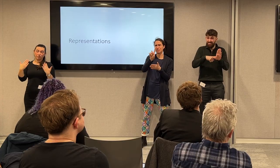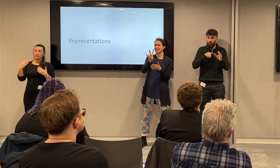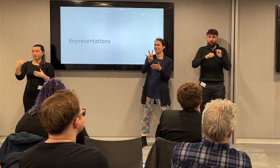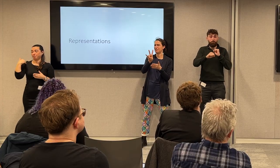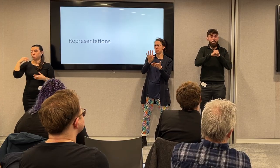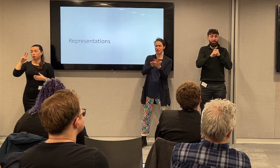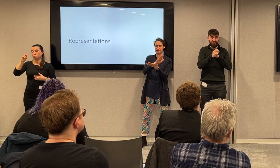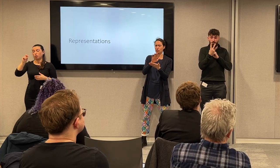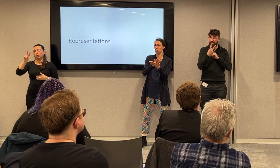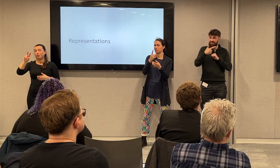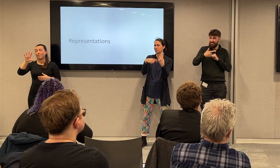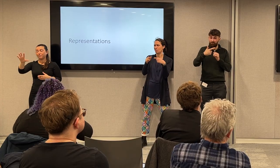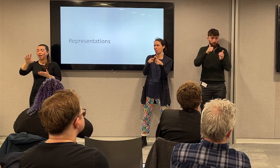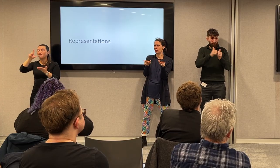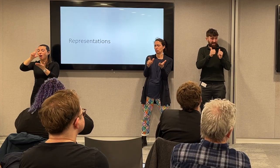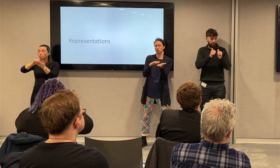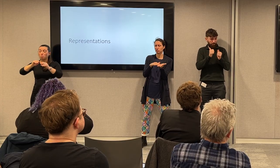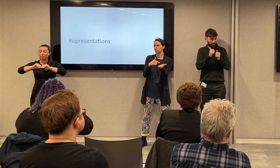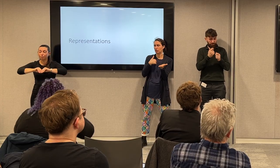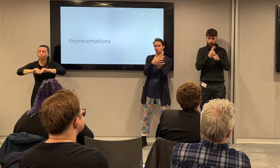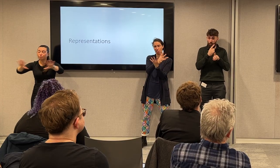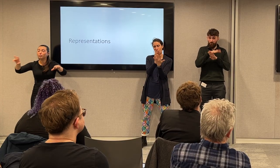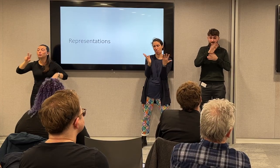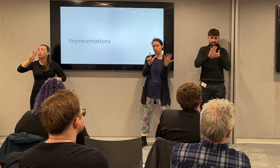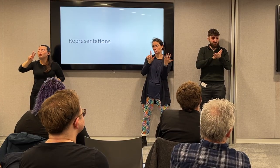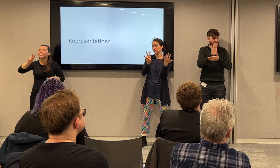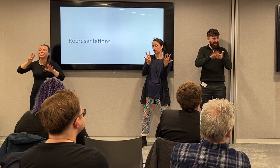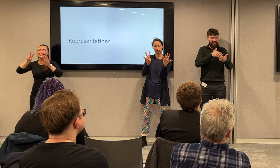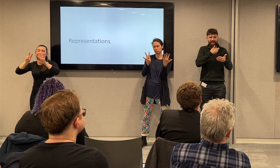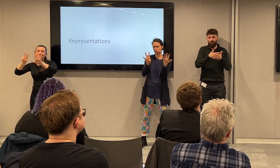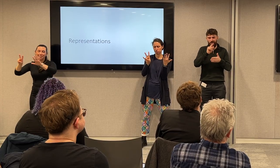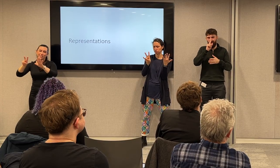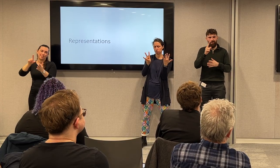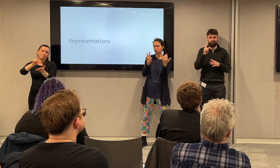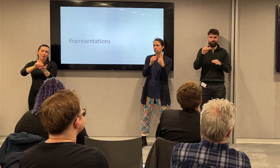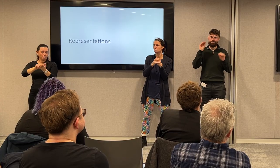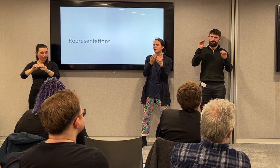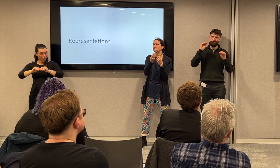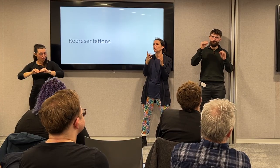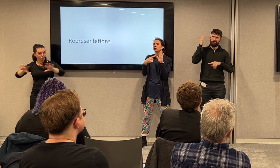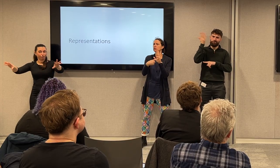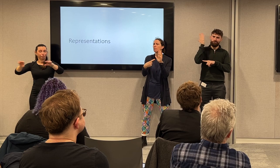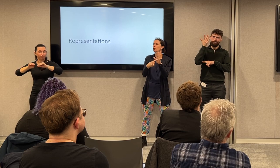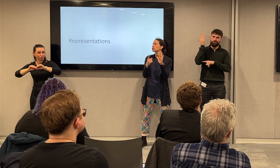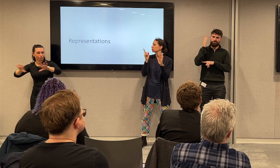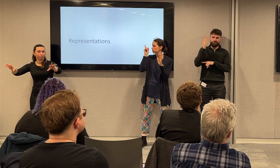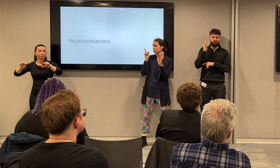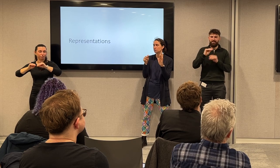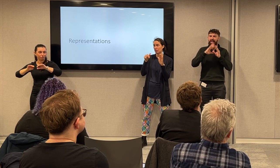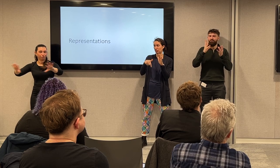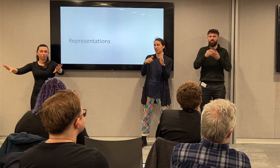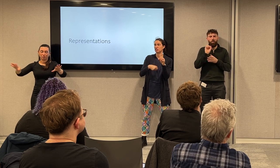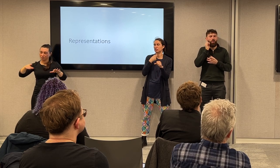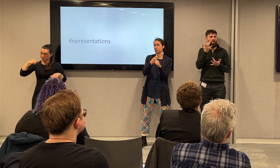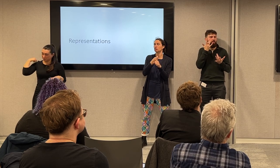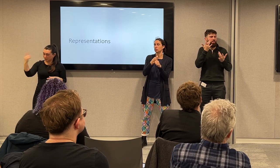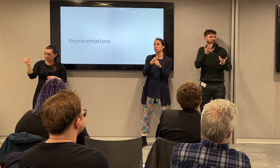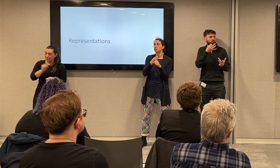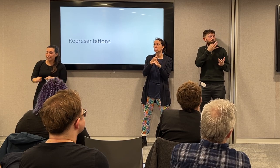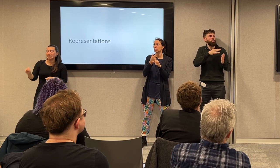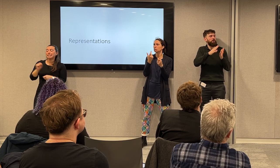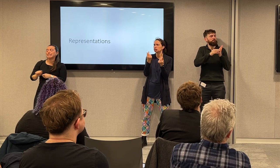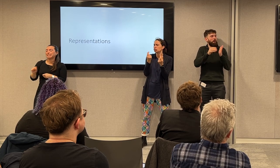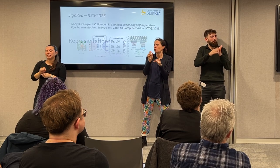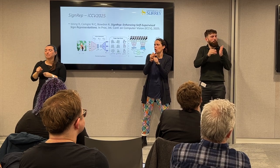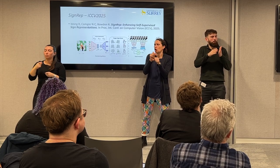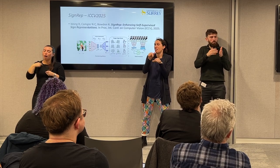language. So I'm not going to try and go through everything, but there's just a couple of examples of some of the stuff we've done this year to show the things that we're